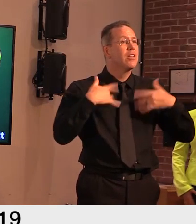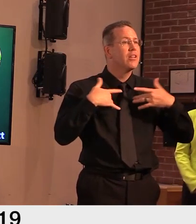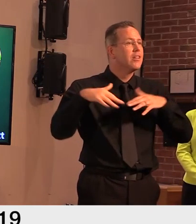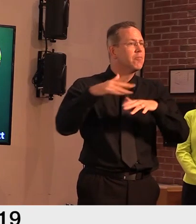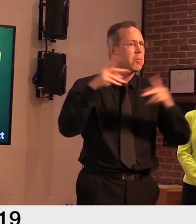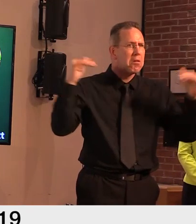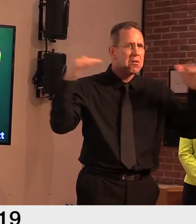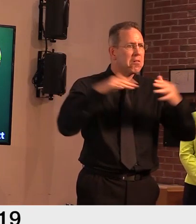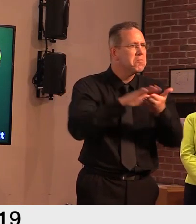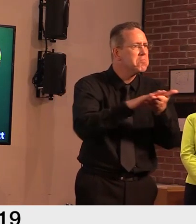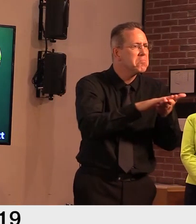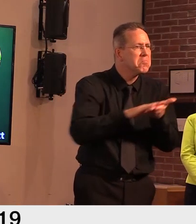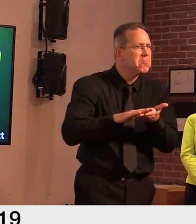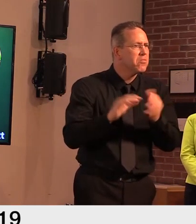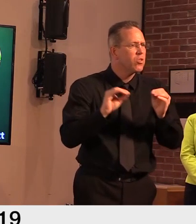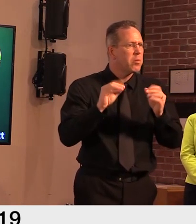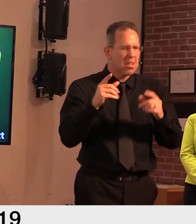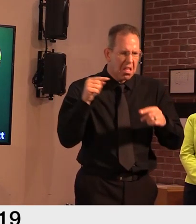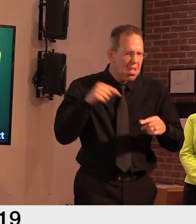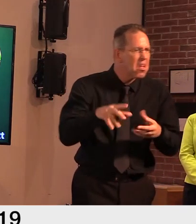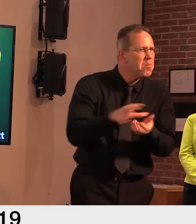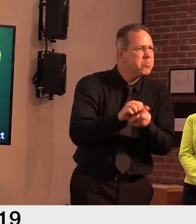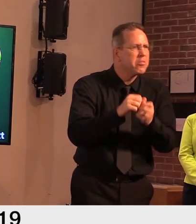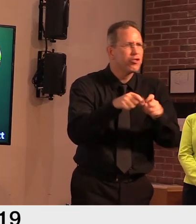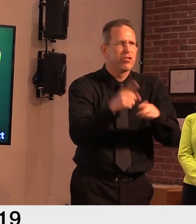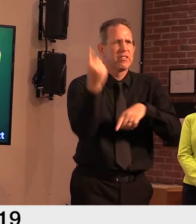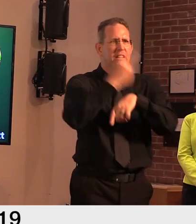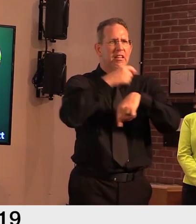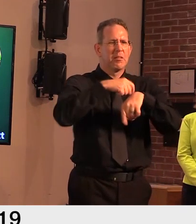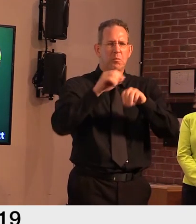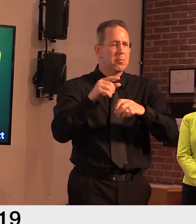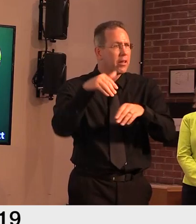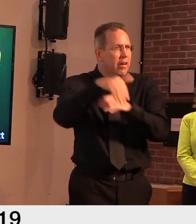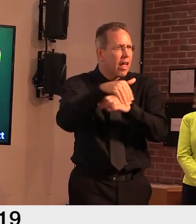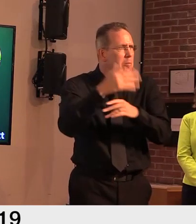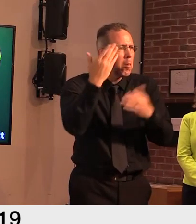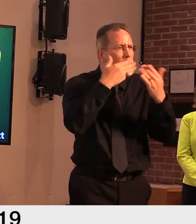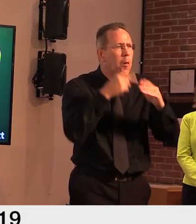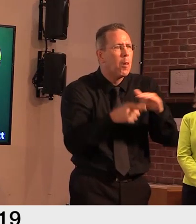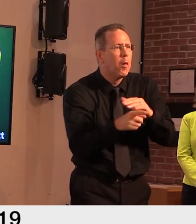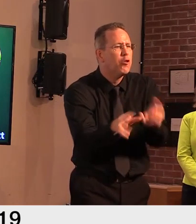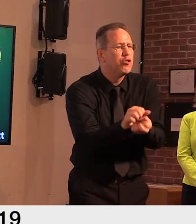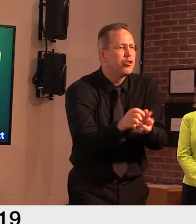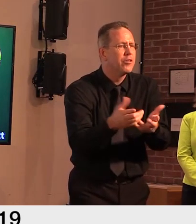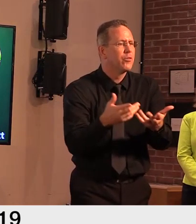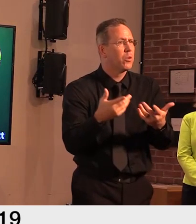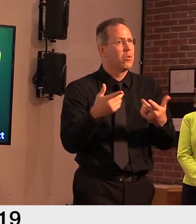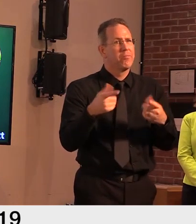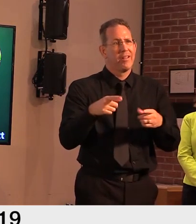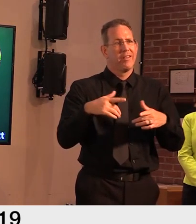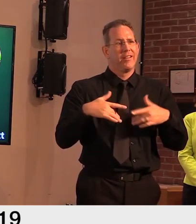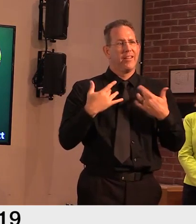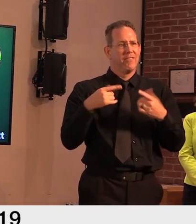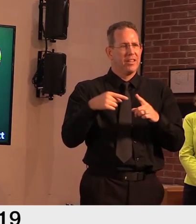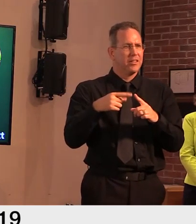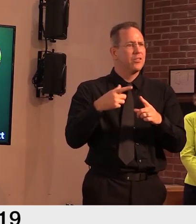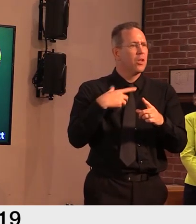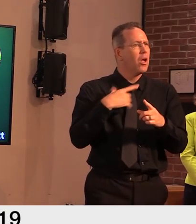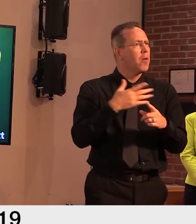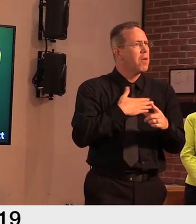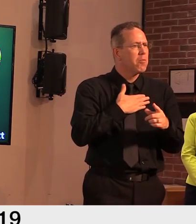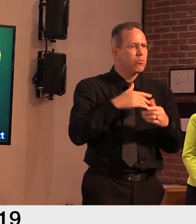respects, a bit of a cowardly act. But thankfully, nothing during the event itself.